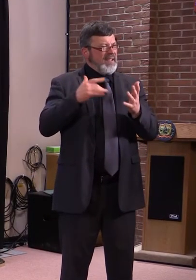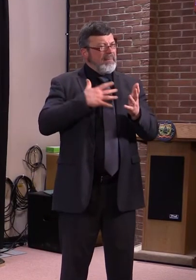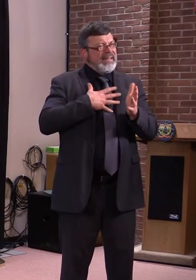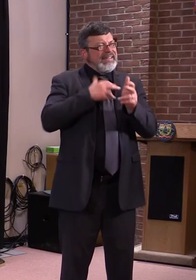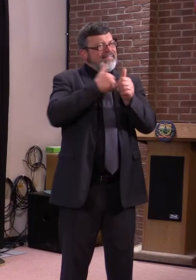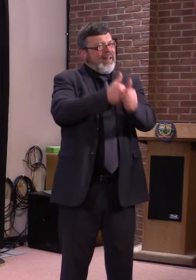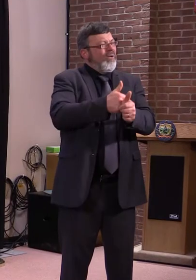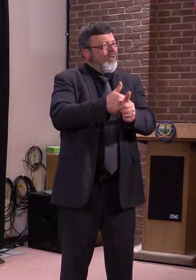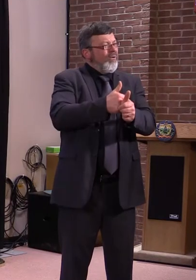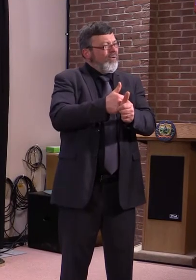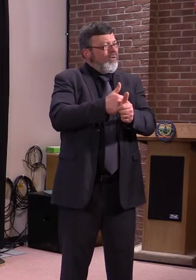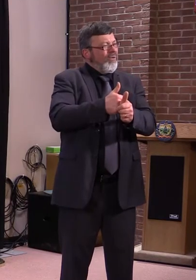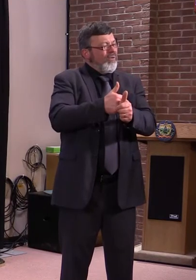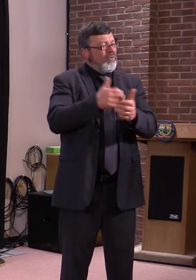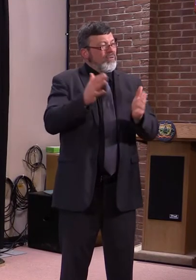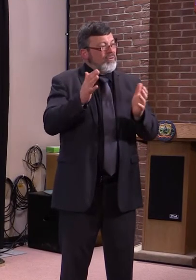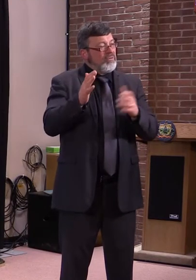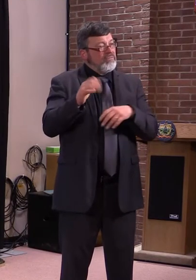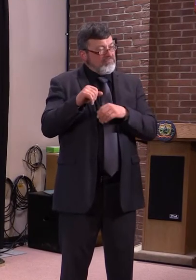But again,